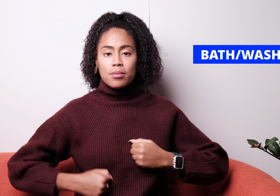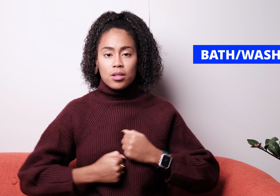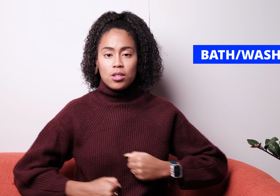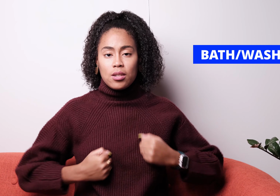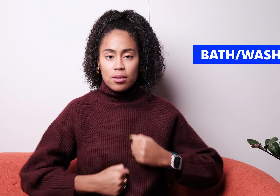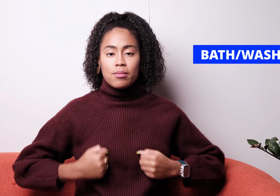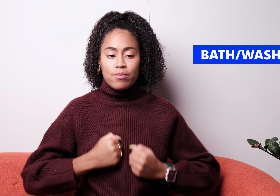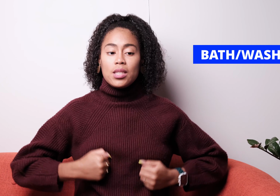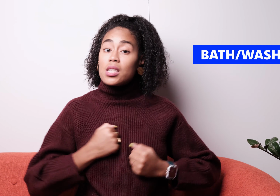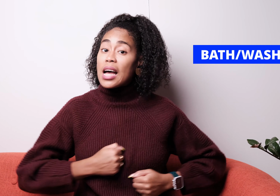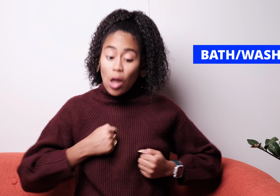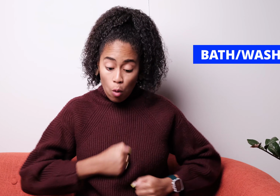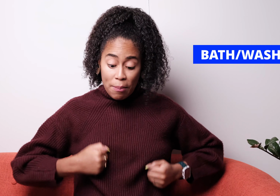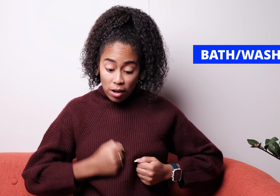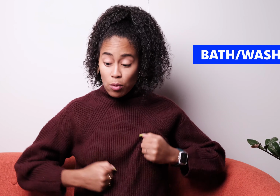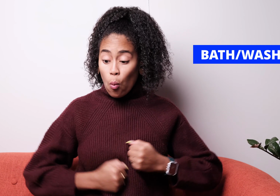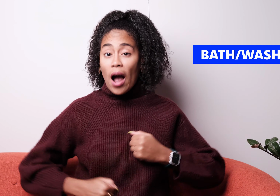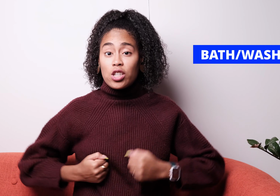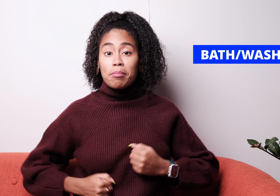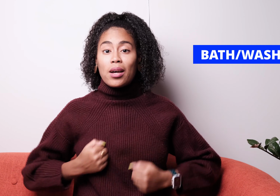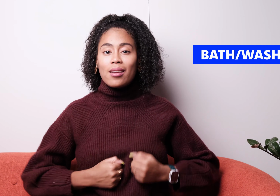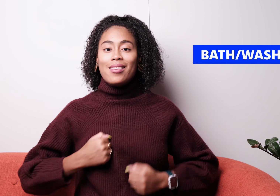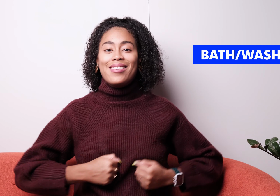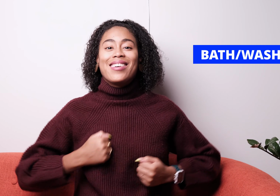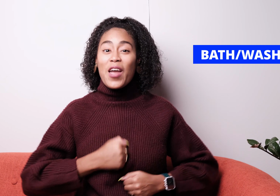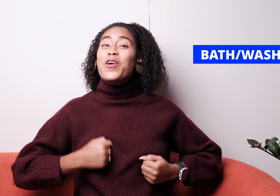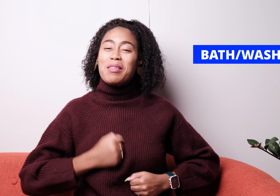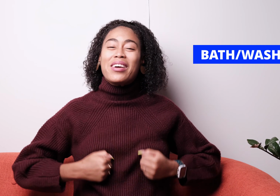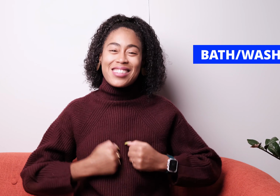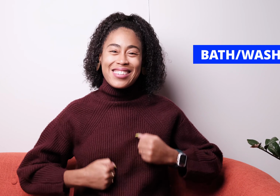Good job. This is not the only part that we're washing, but you get the picture.